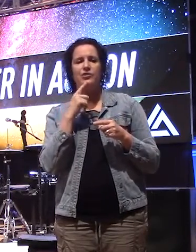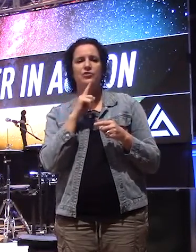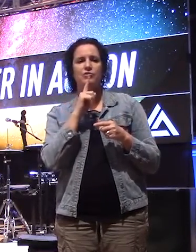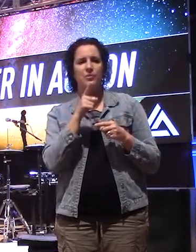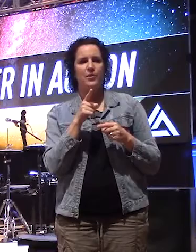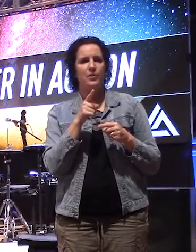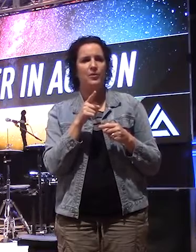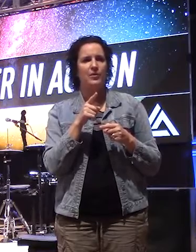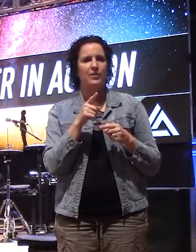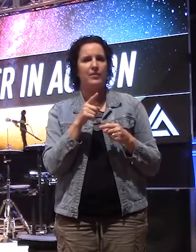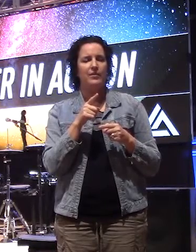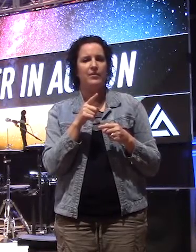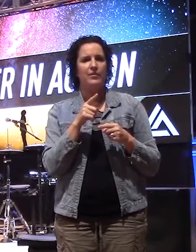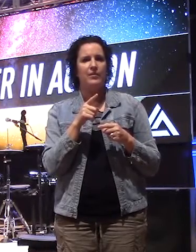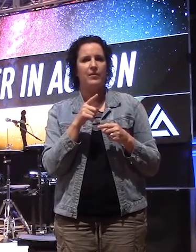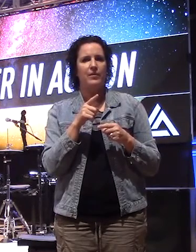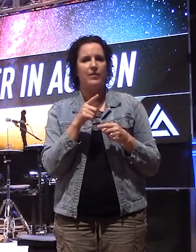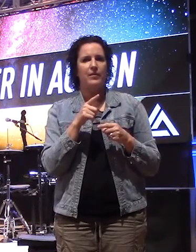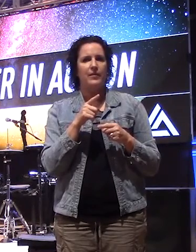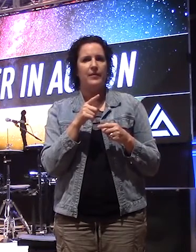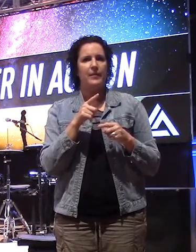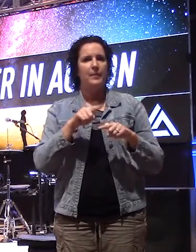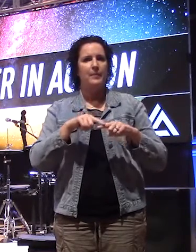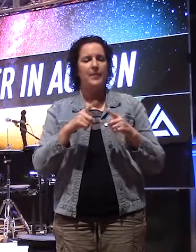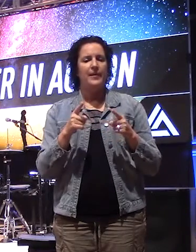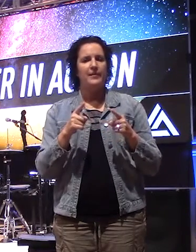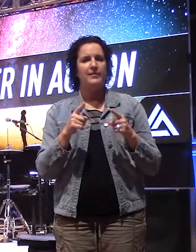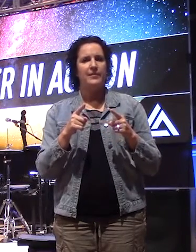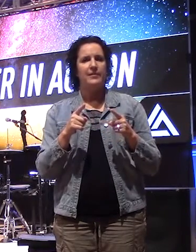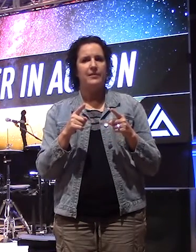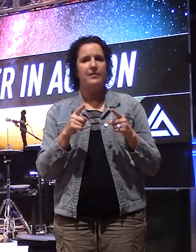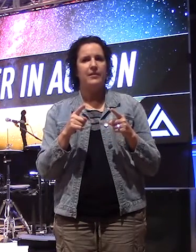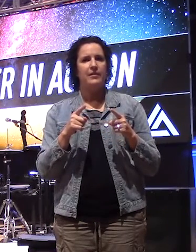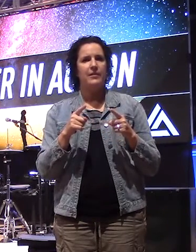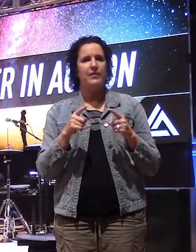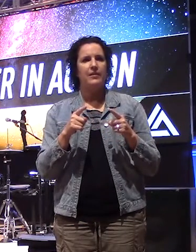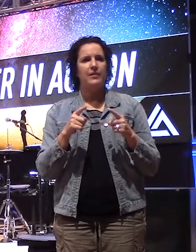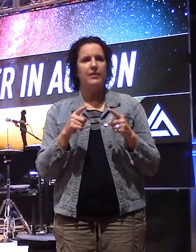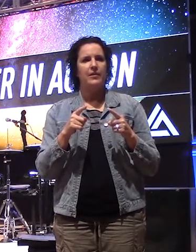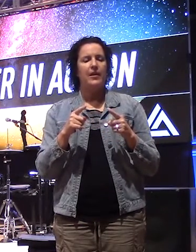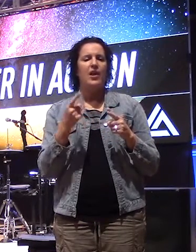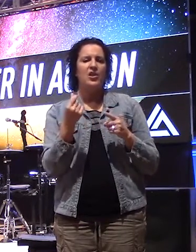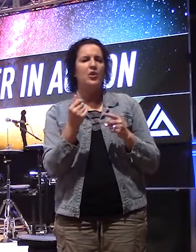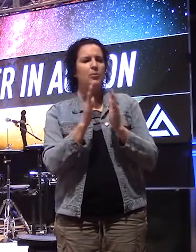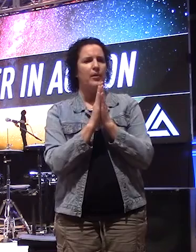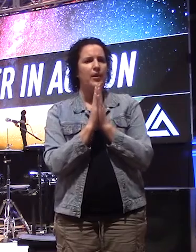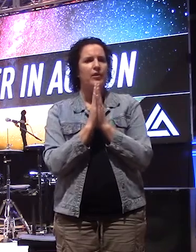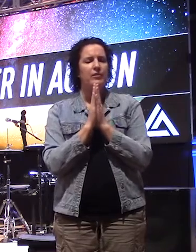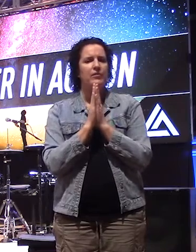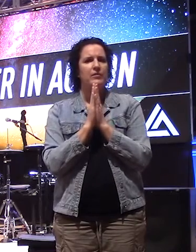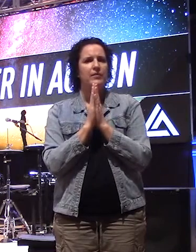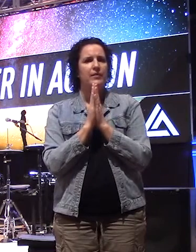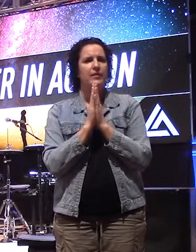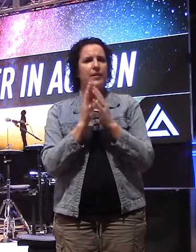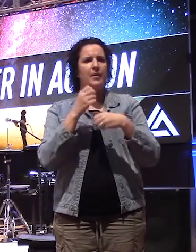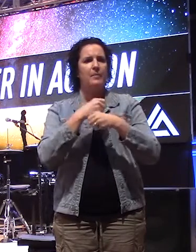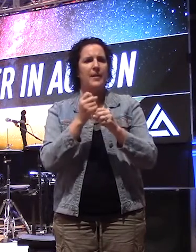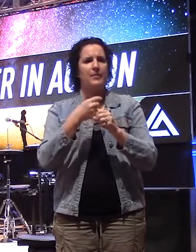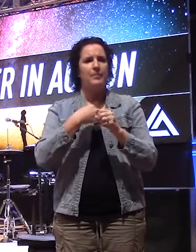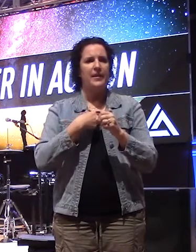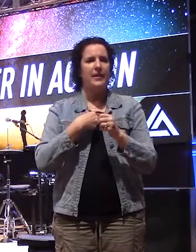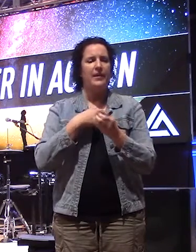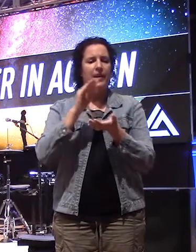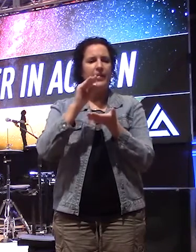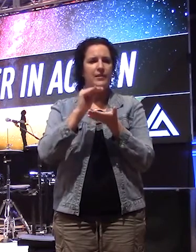fact, I don't even like to say it because it's too convicting. But it goes like this. It's a little prayer. Make me little